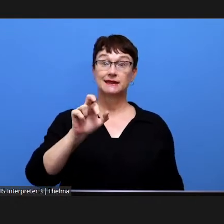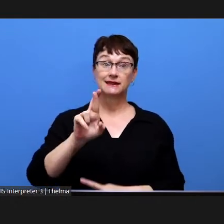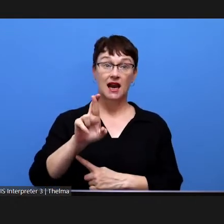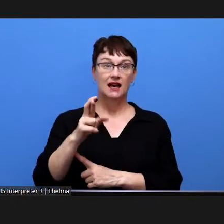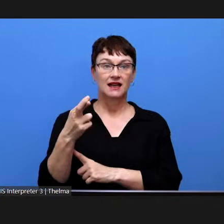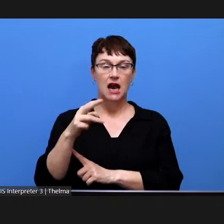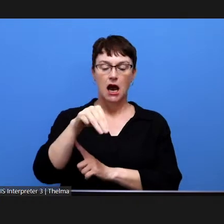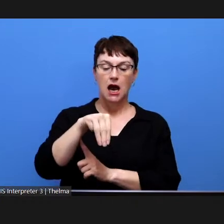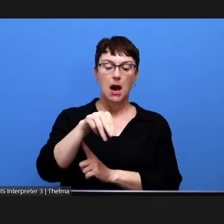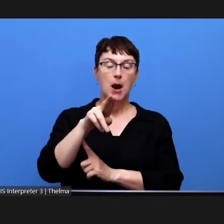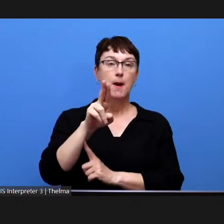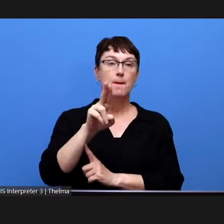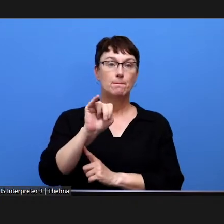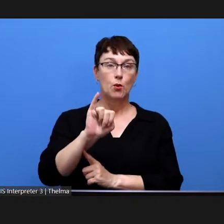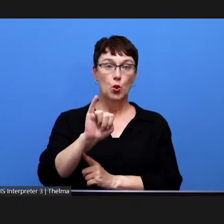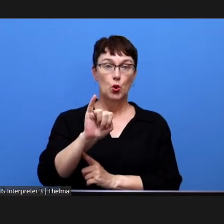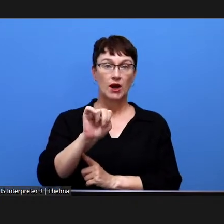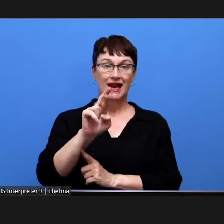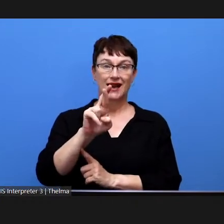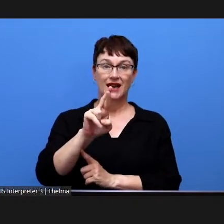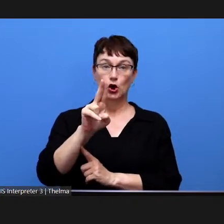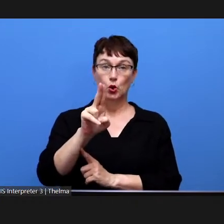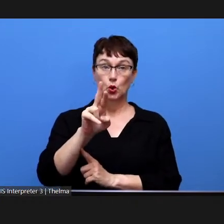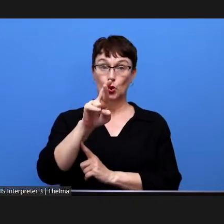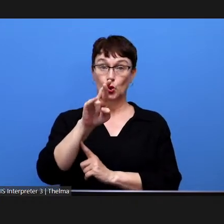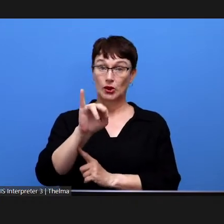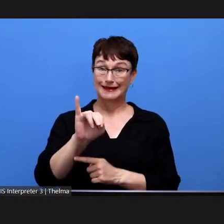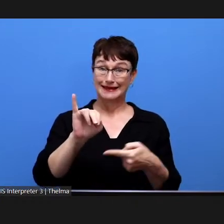regie can tell us if Esther is online or not.